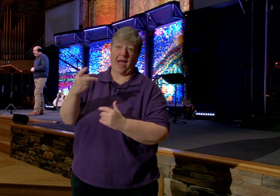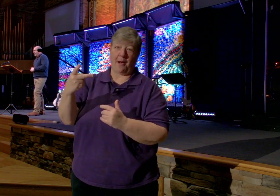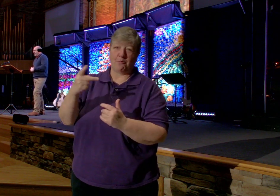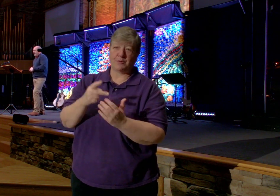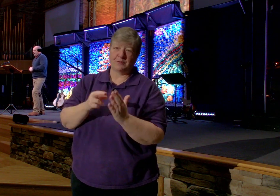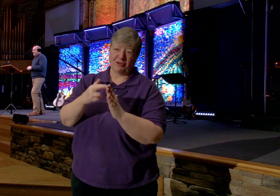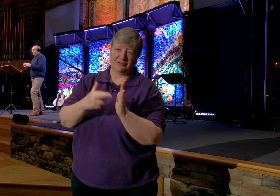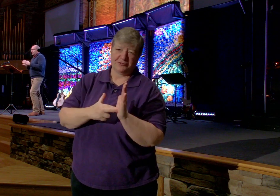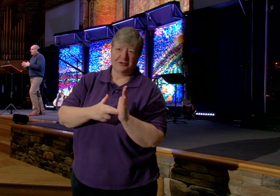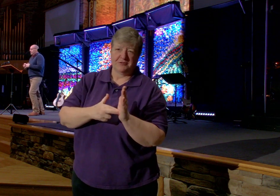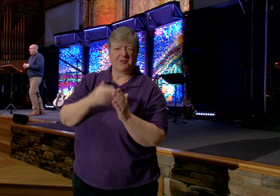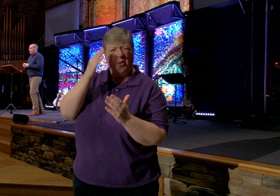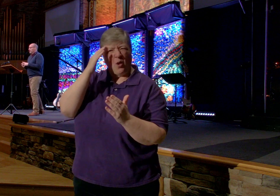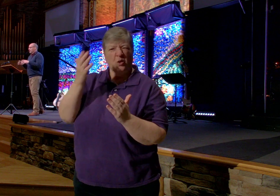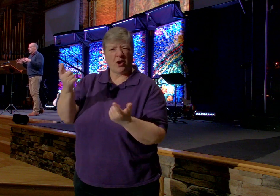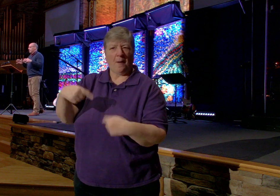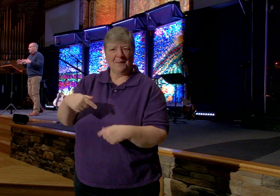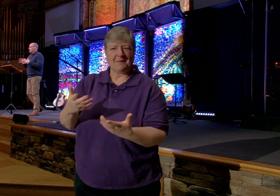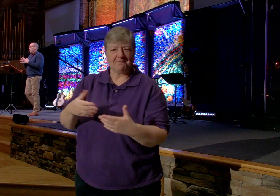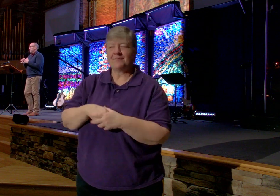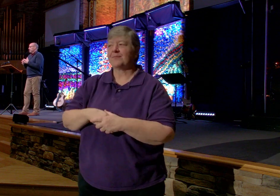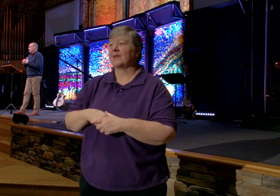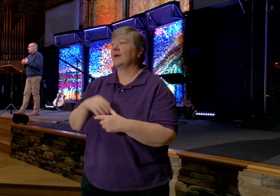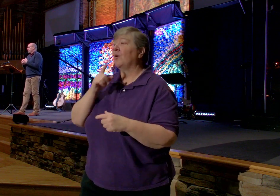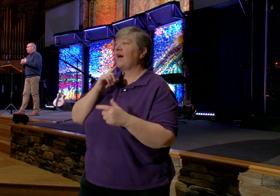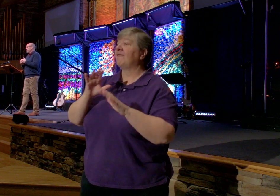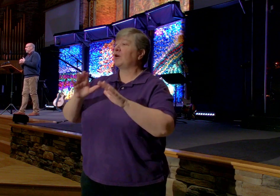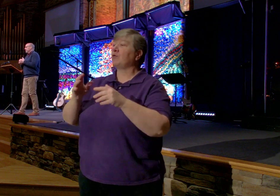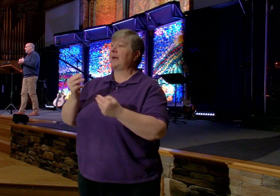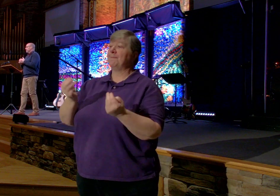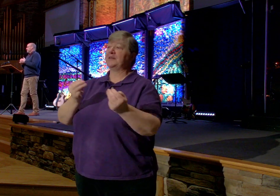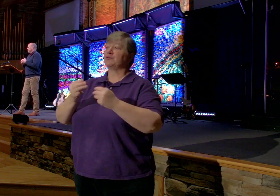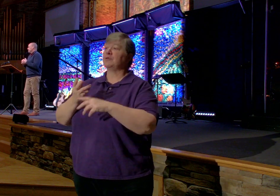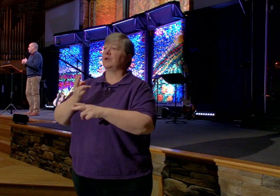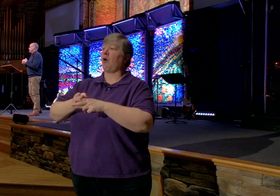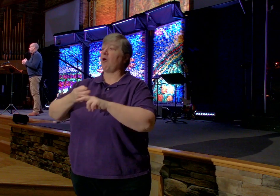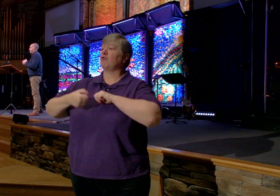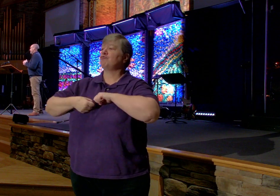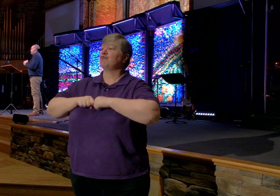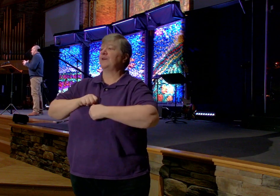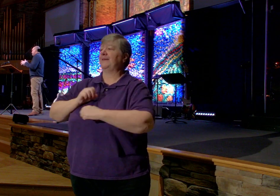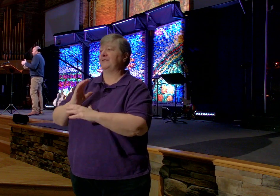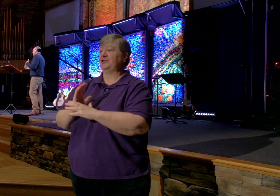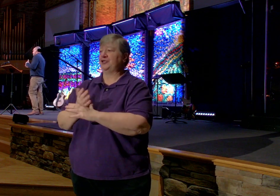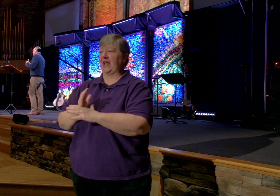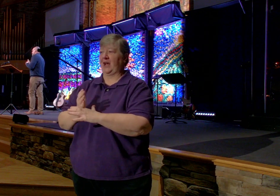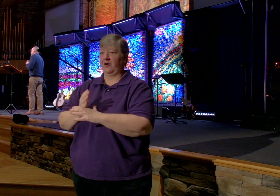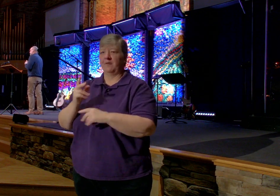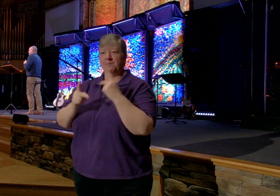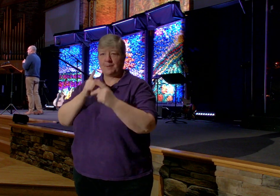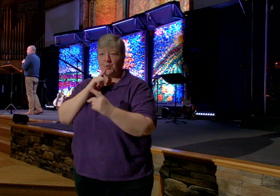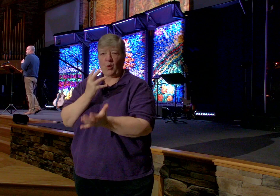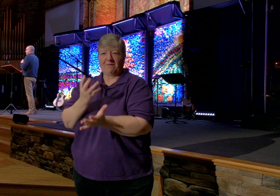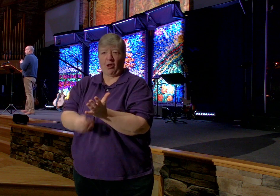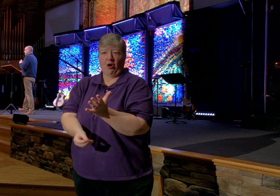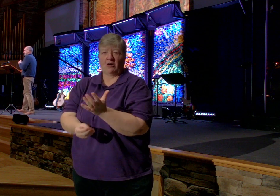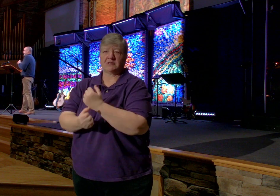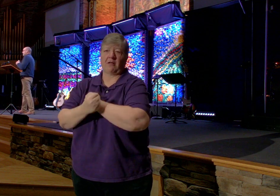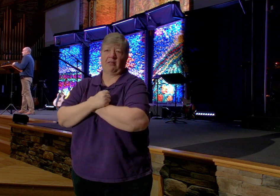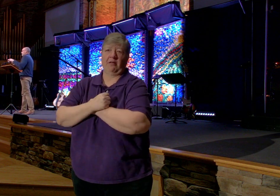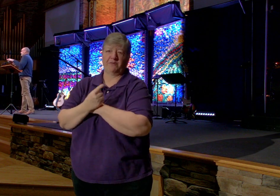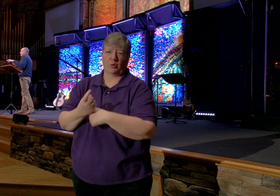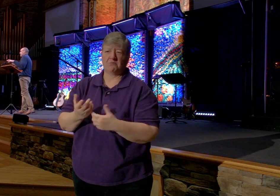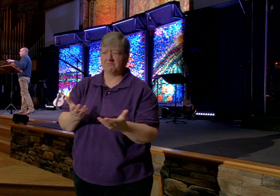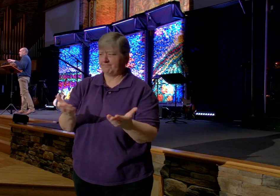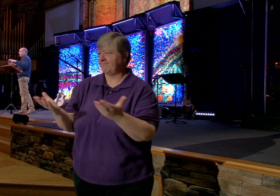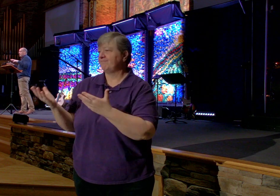that you are coming. Then also, we have a great ministry called Grief Share here at Hope for people who have lost loved